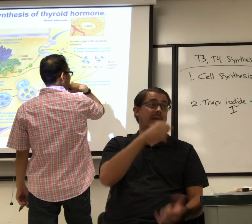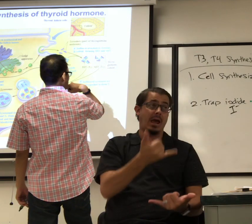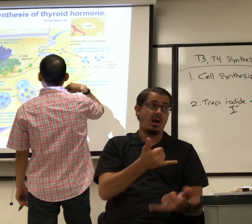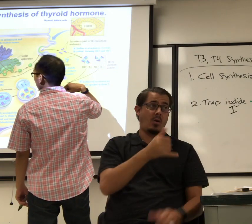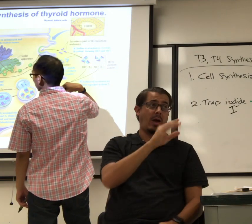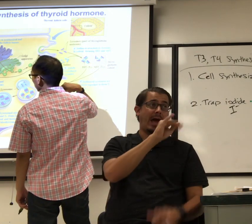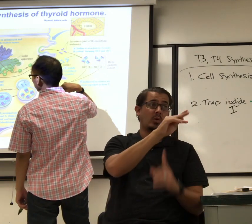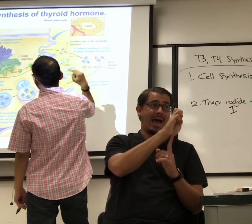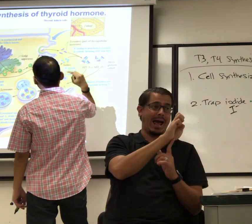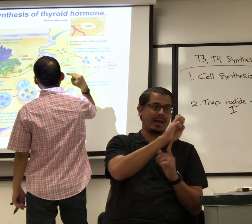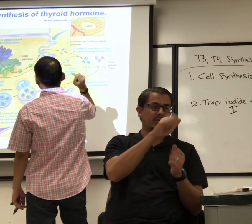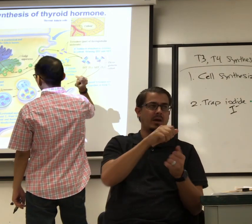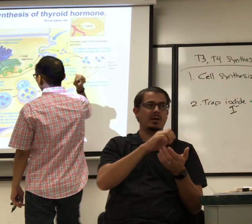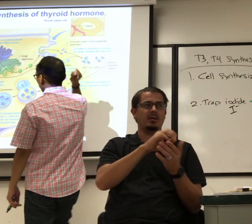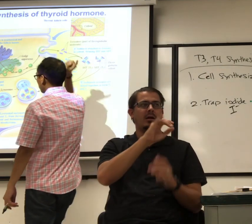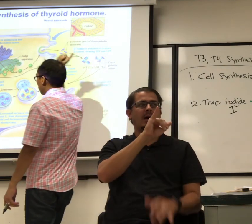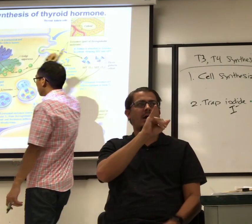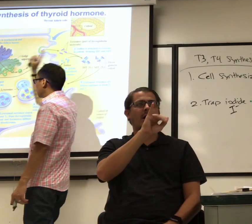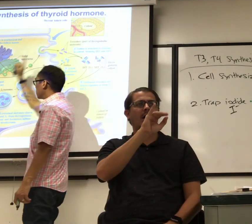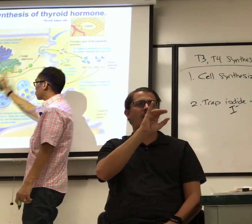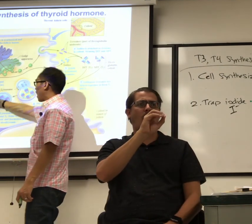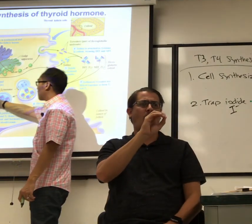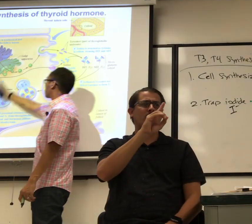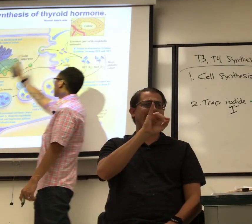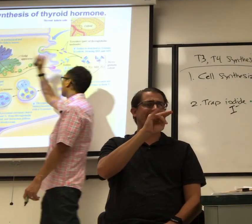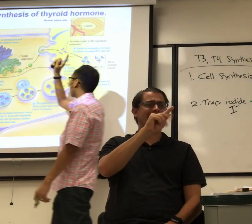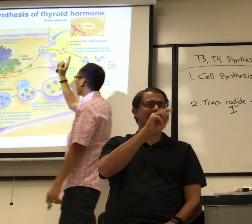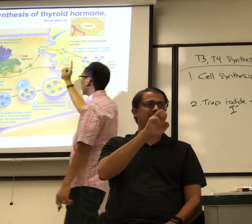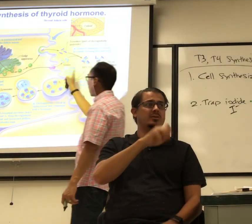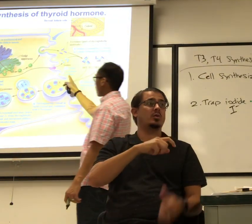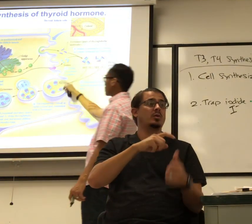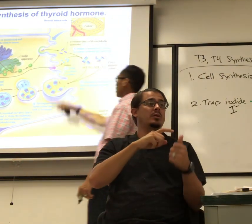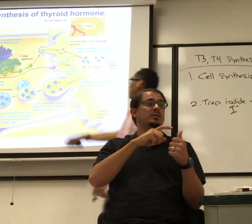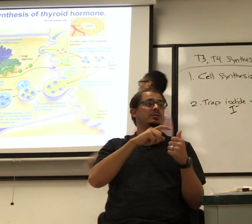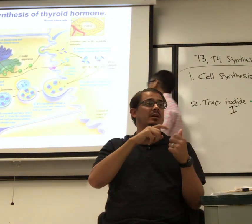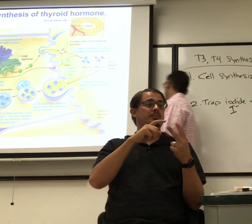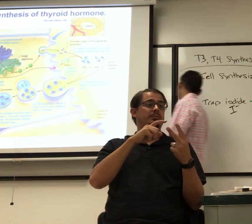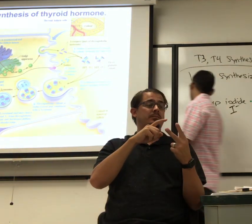Okay, let's see here.